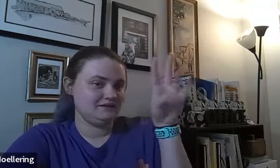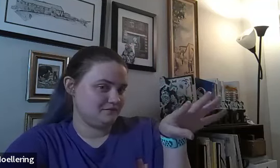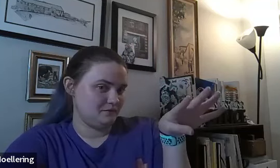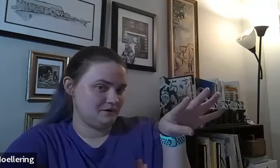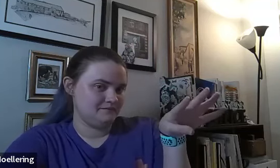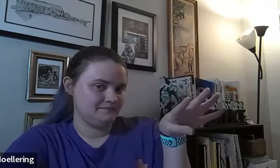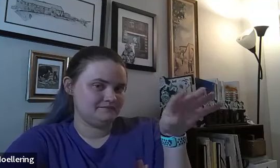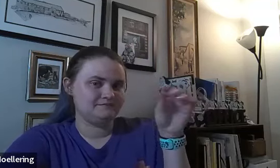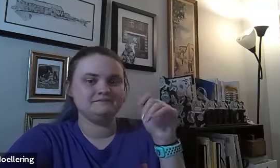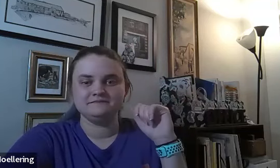24.